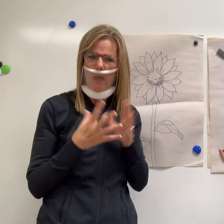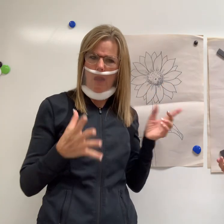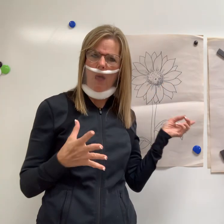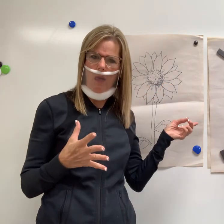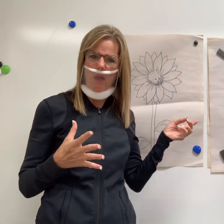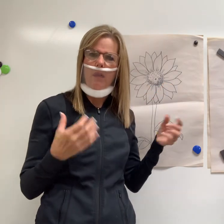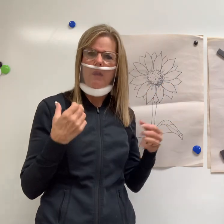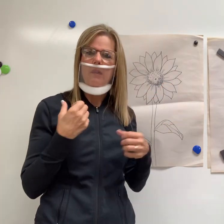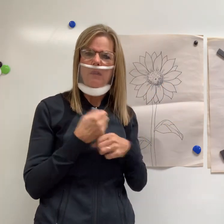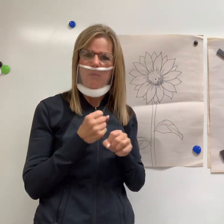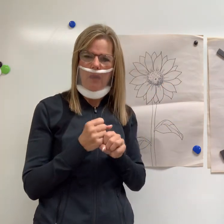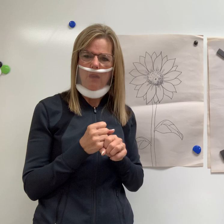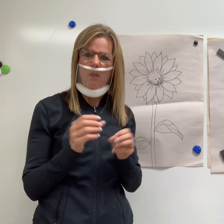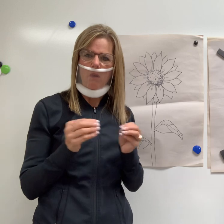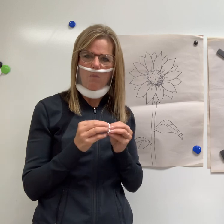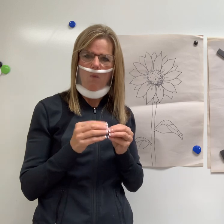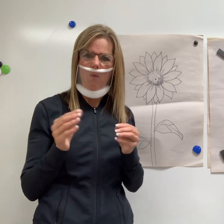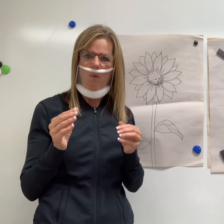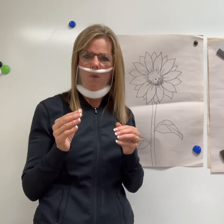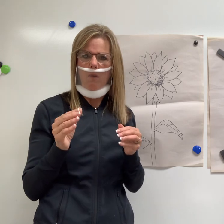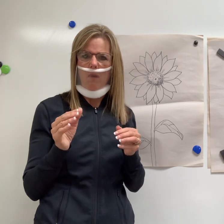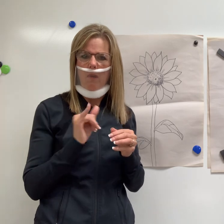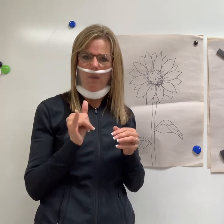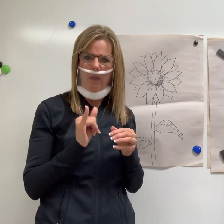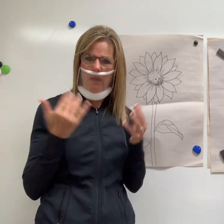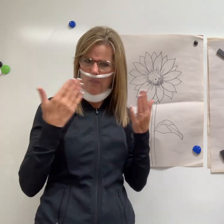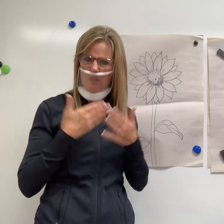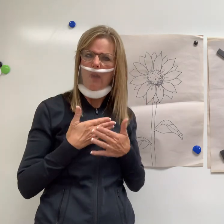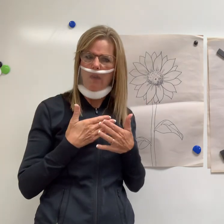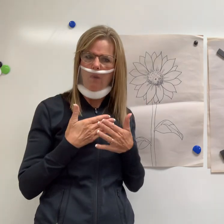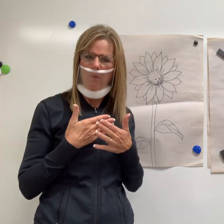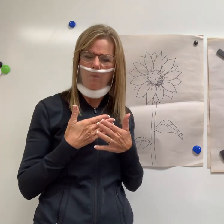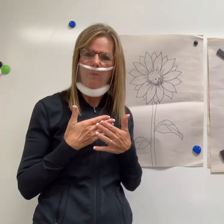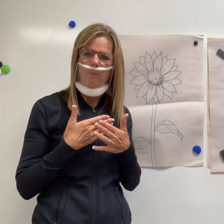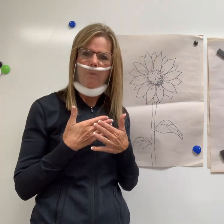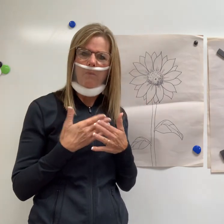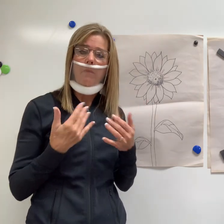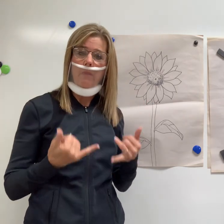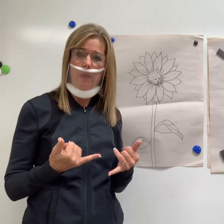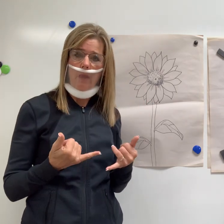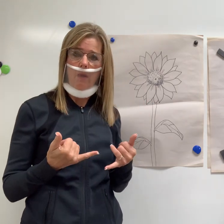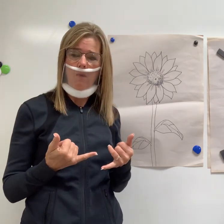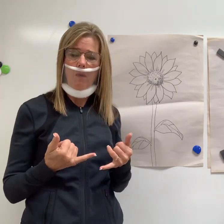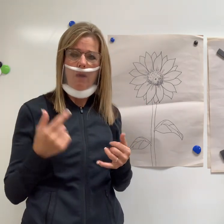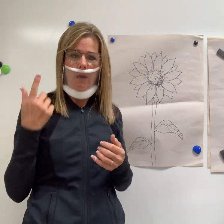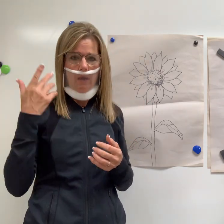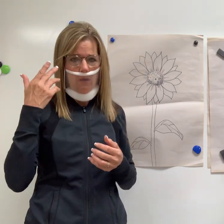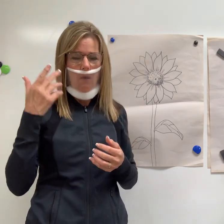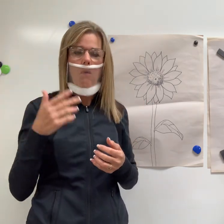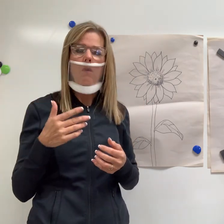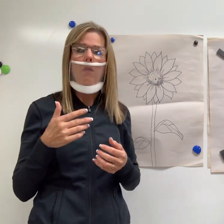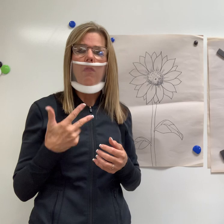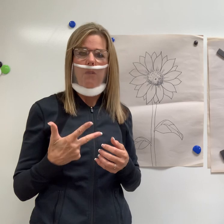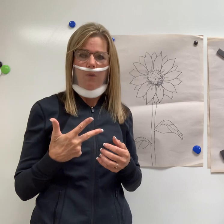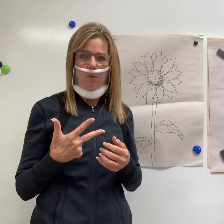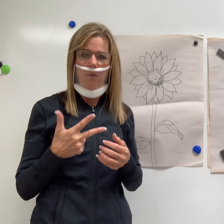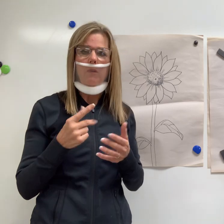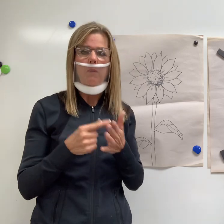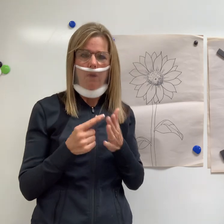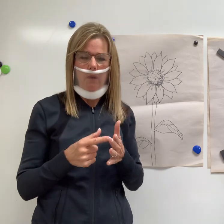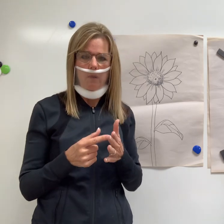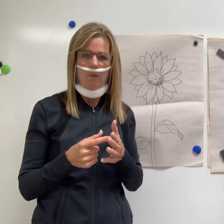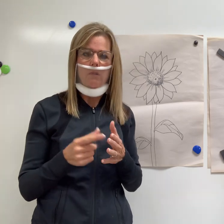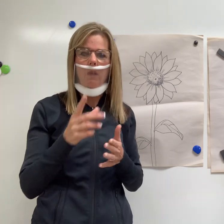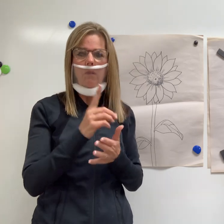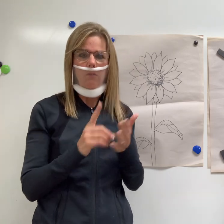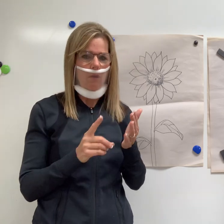to make it look more realistic, like it's sort of in that shadow, okay? Now, I know third graders have probably drawn a flower before a